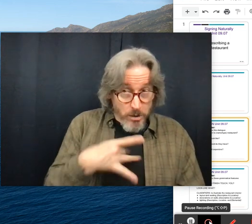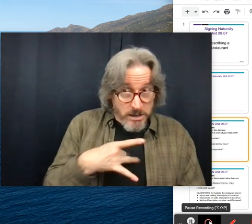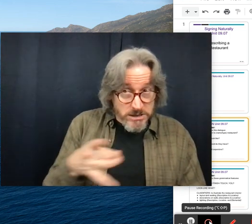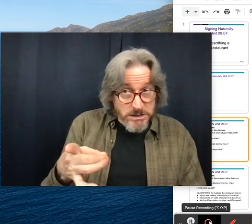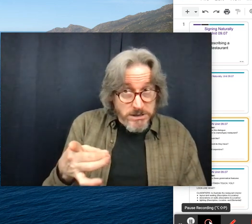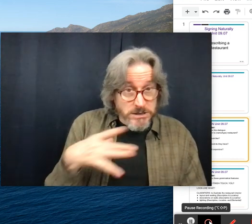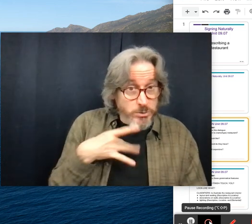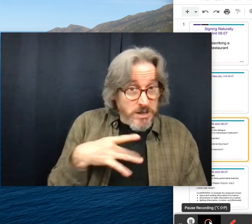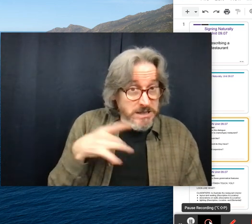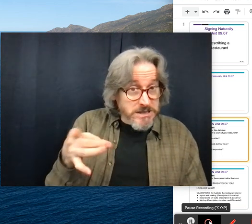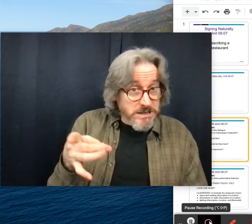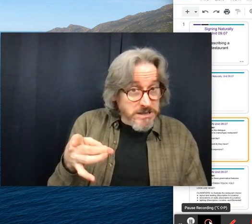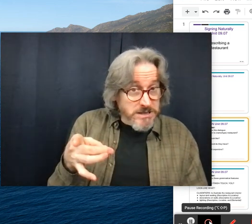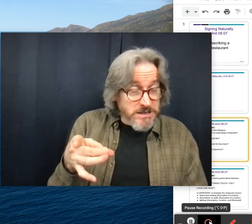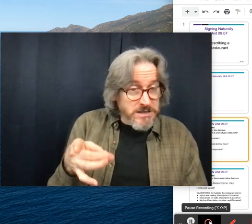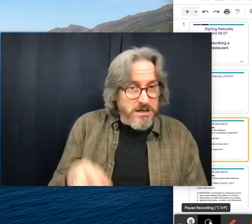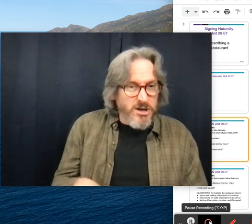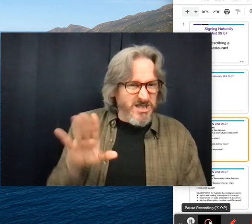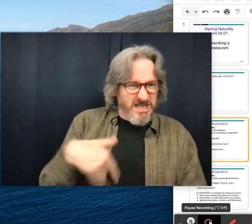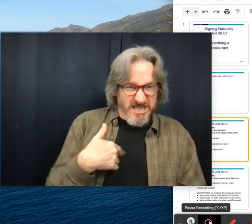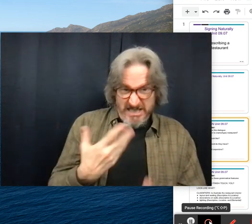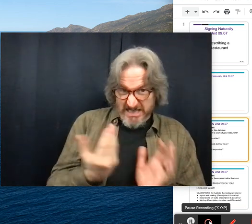or